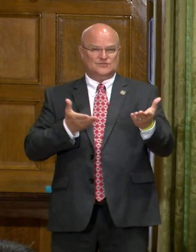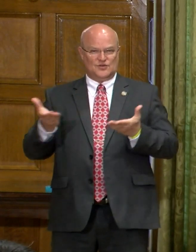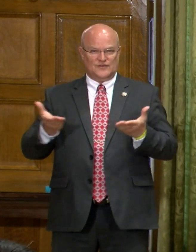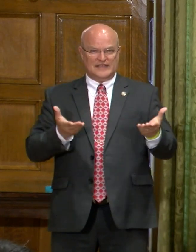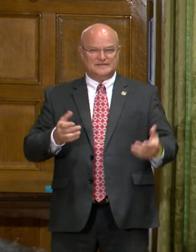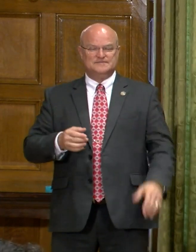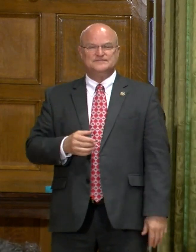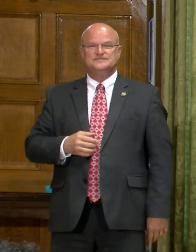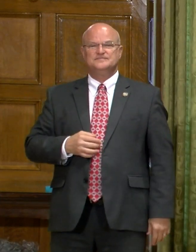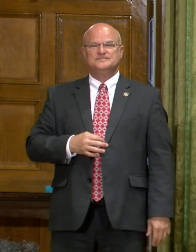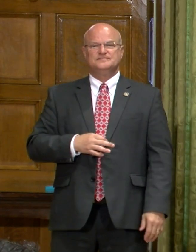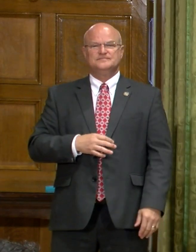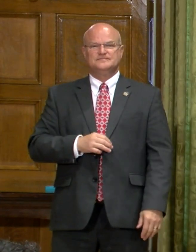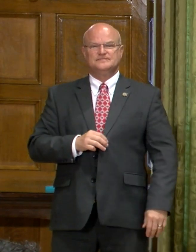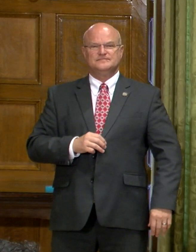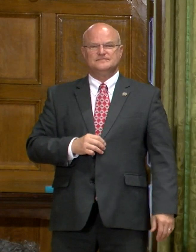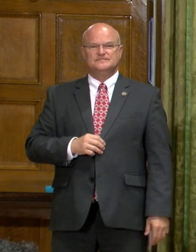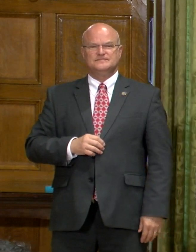serving.